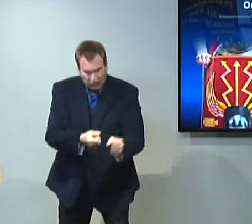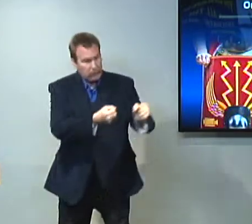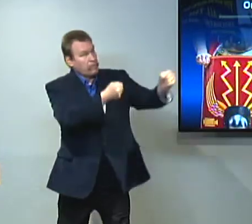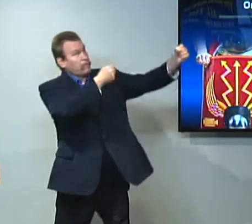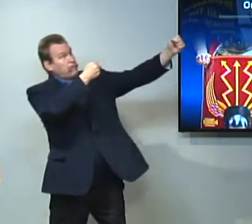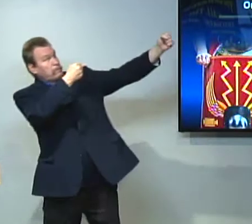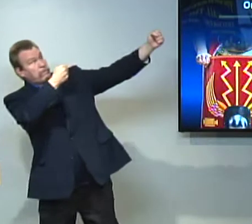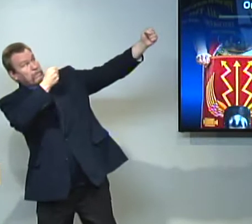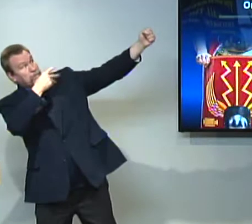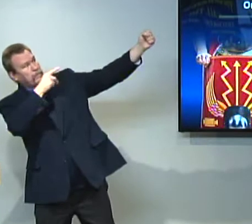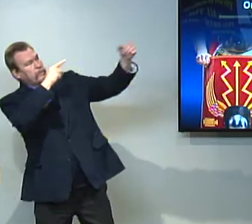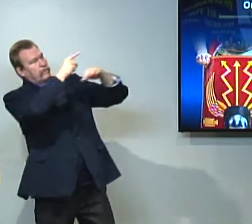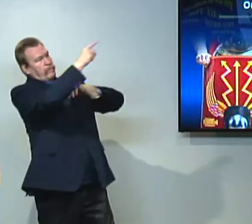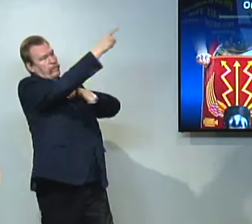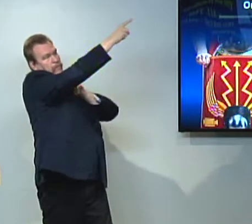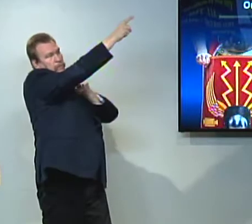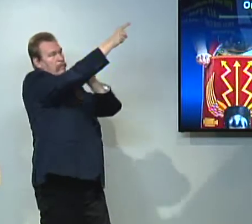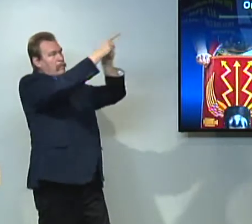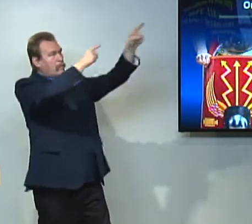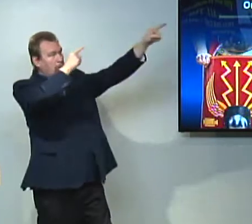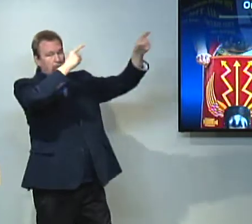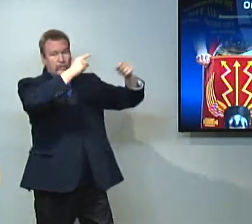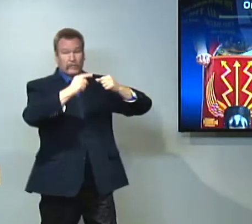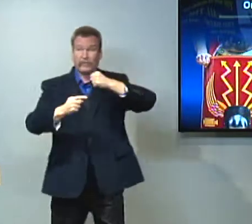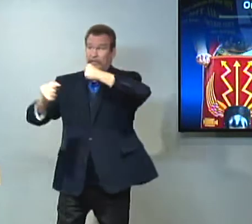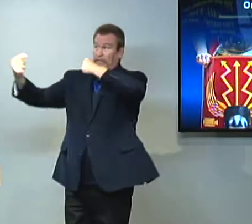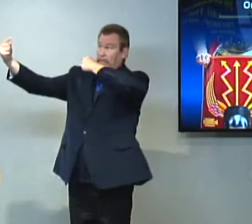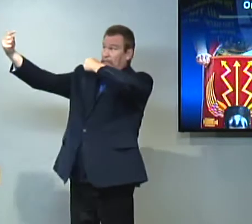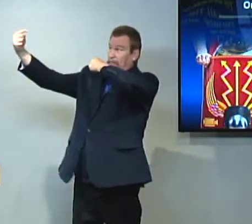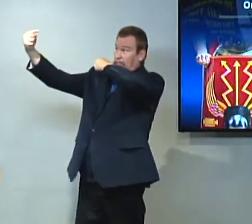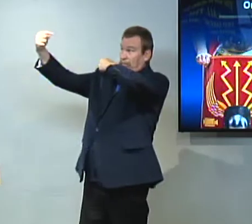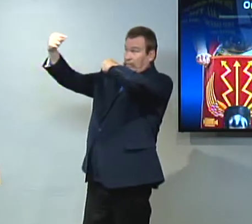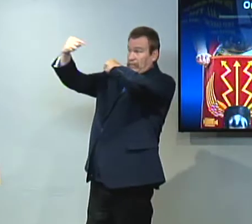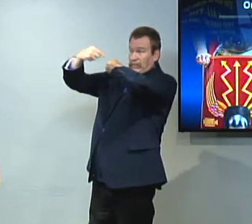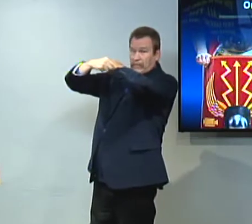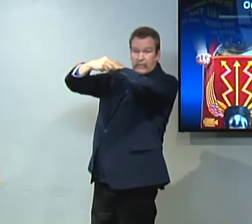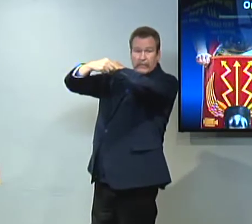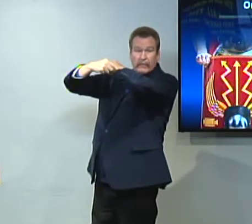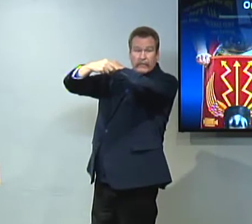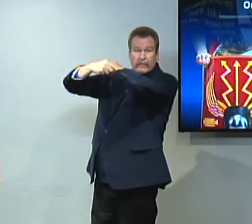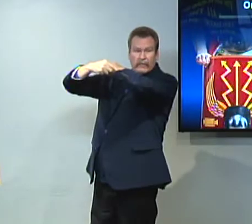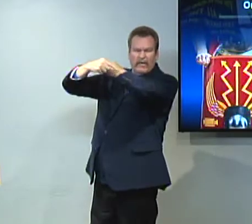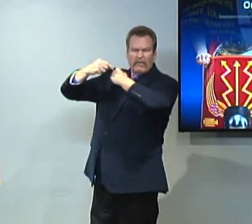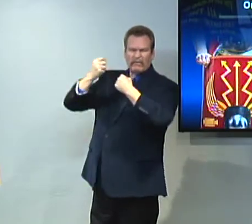would put tar on the arrow, and then they would light it, and then they would send it toward the soldiers.